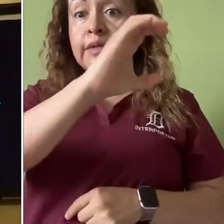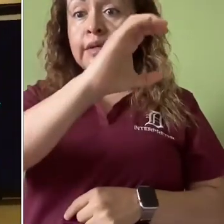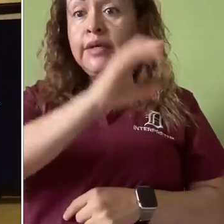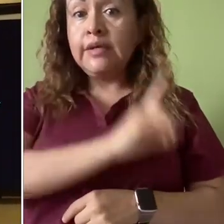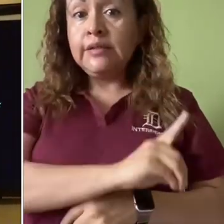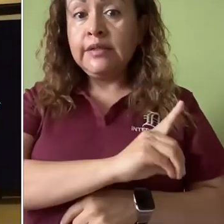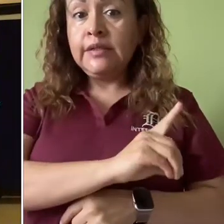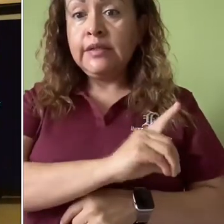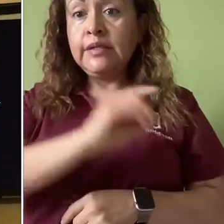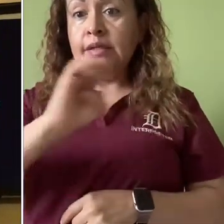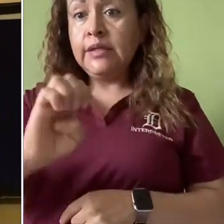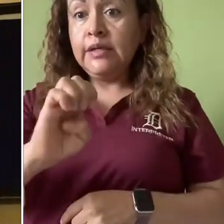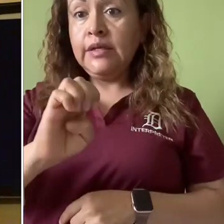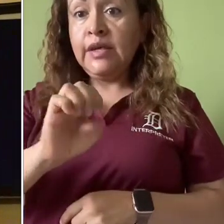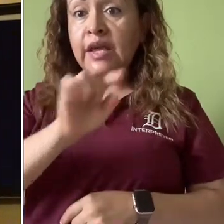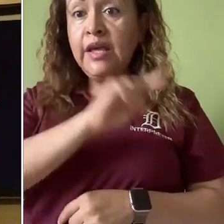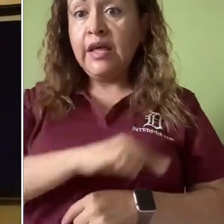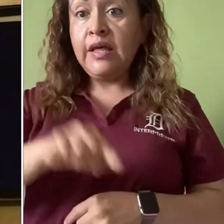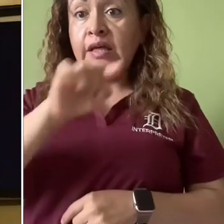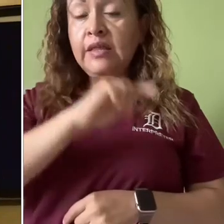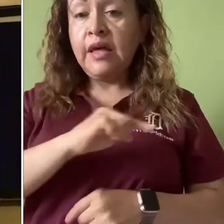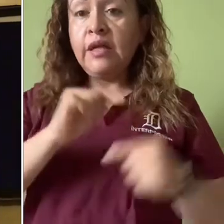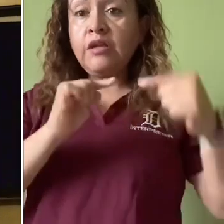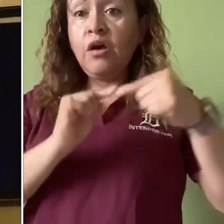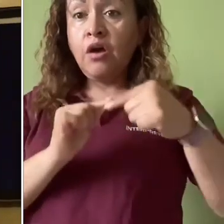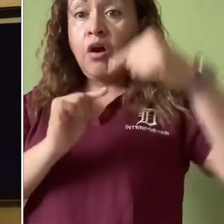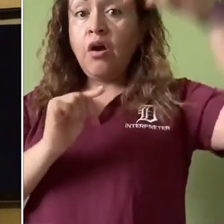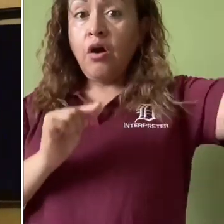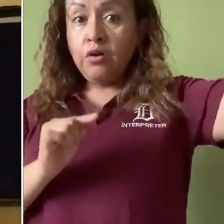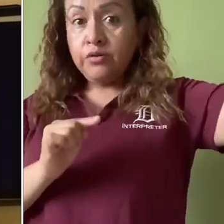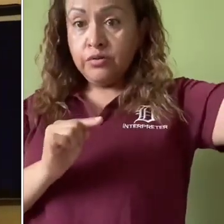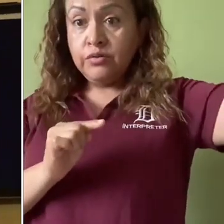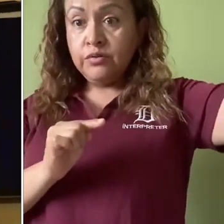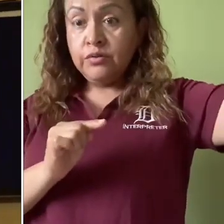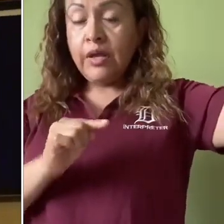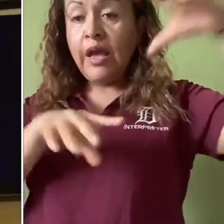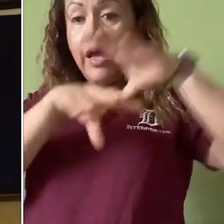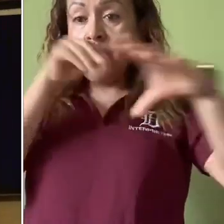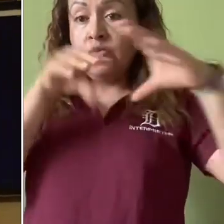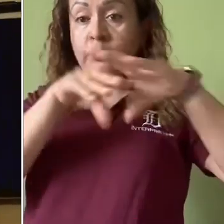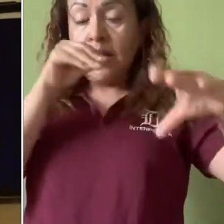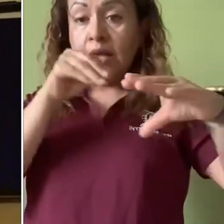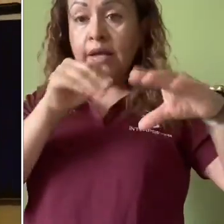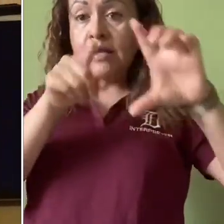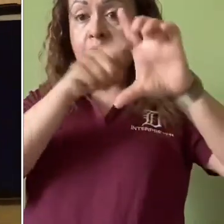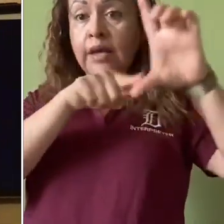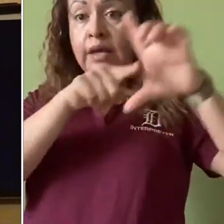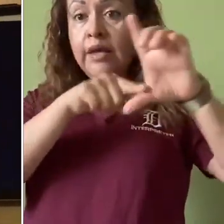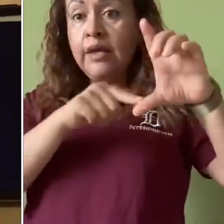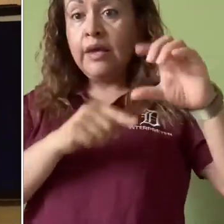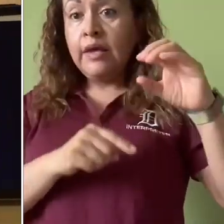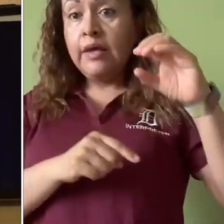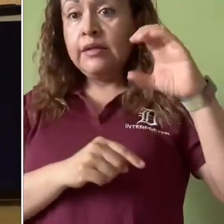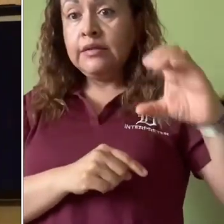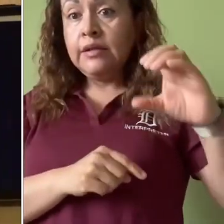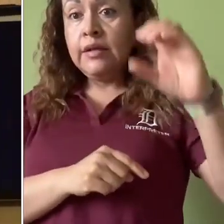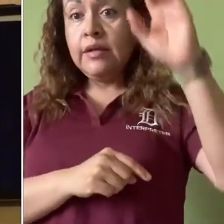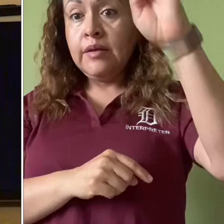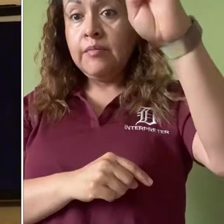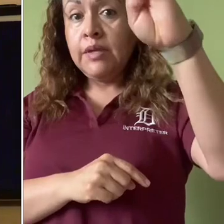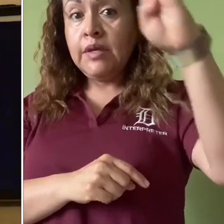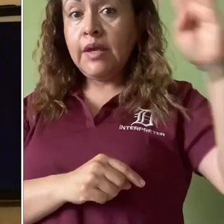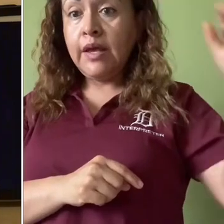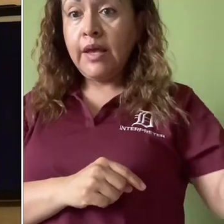is that angle CDE, saying angle CDE is an alternate interior angle with CBA. So we have